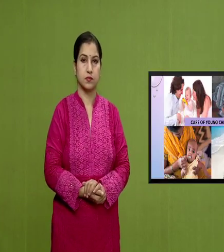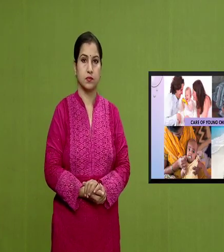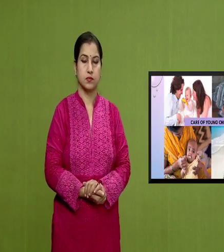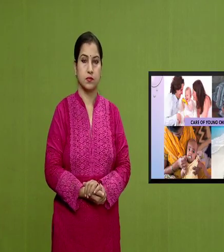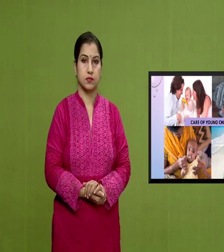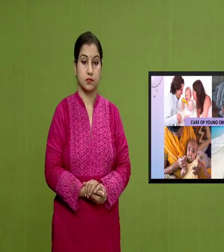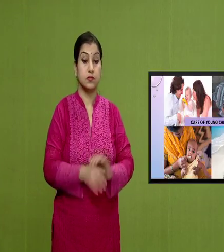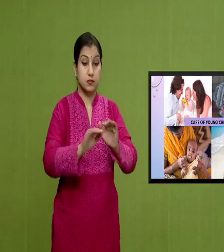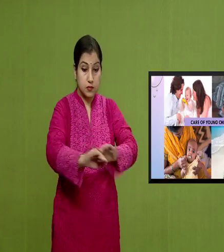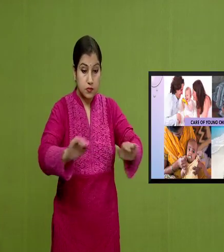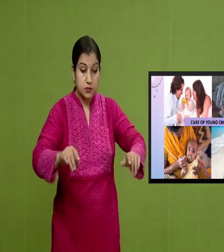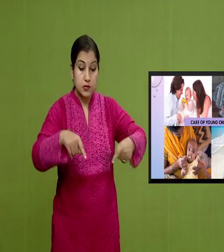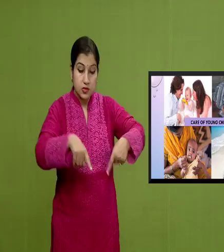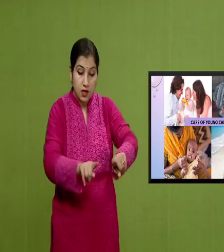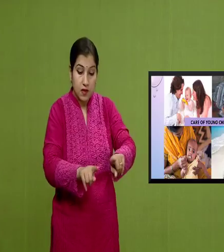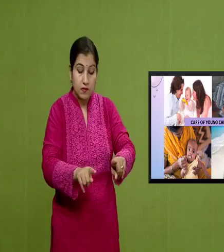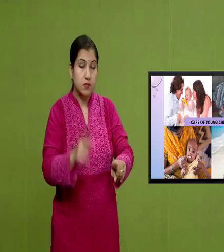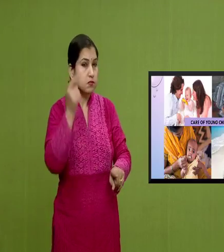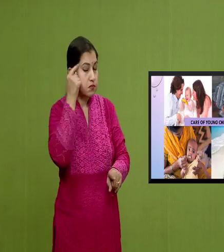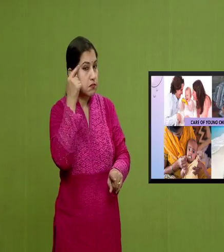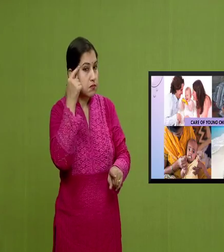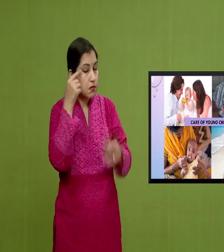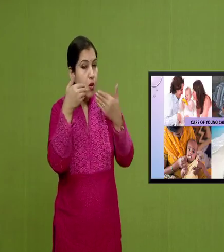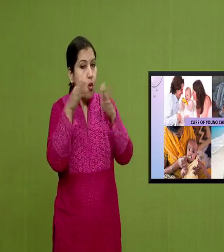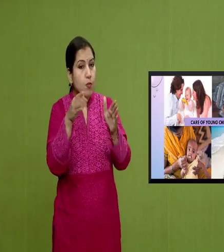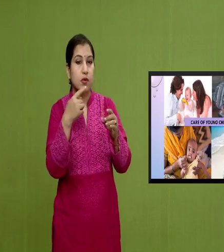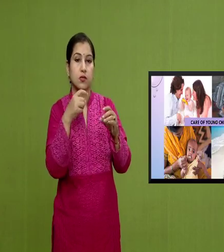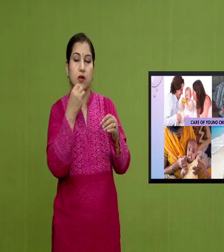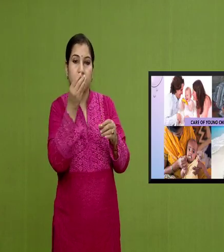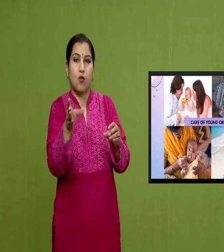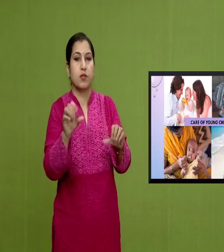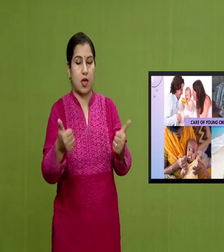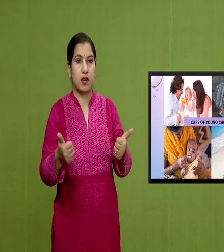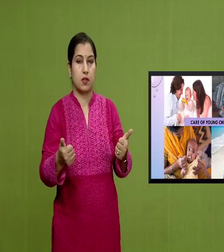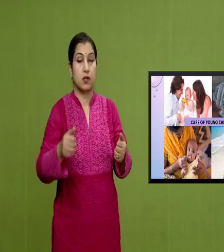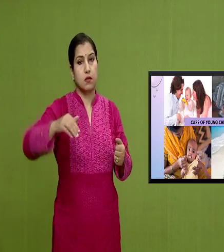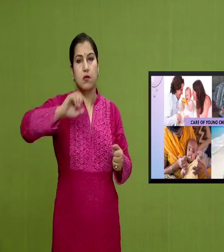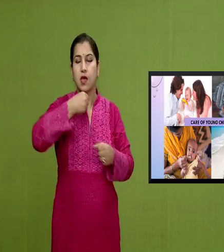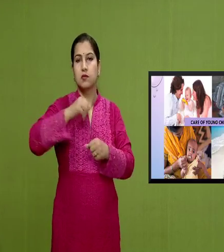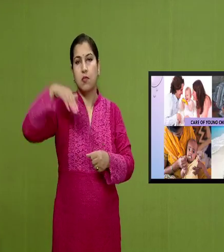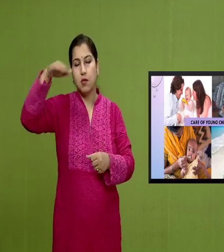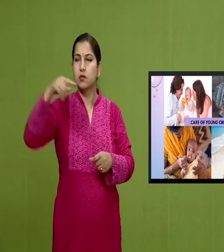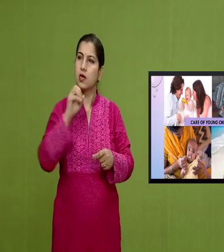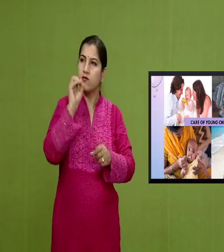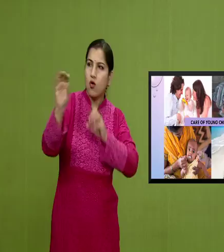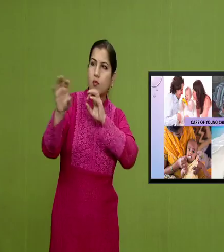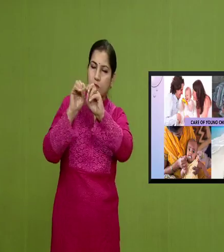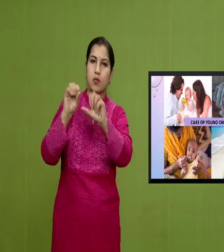Children can express their opinions in front of adults also.